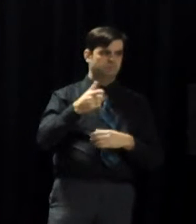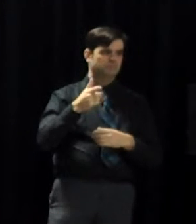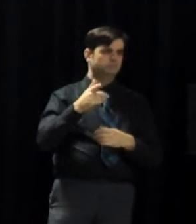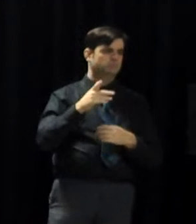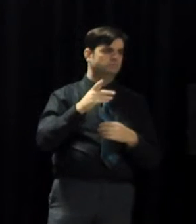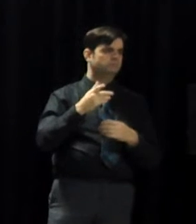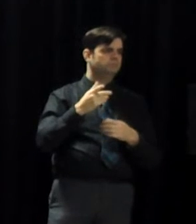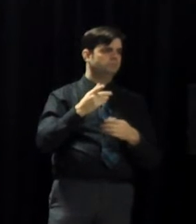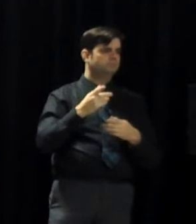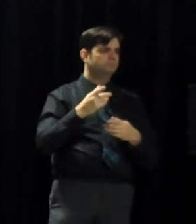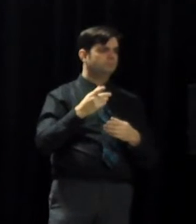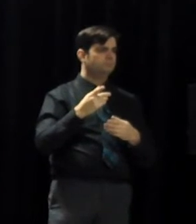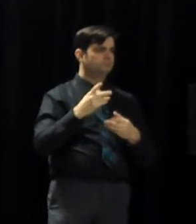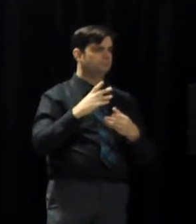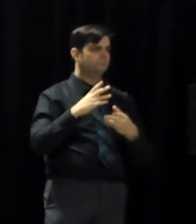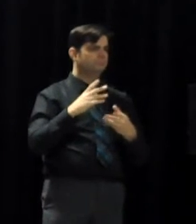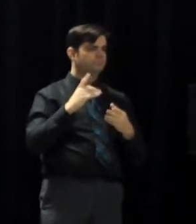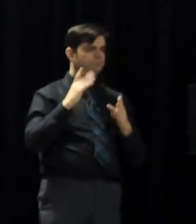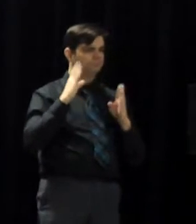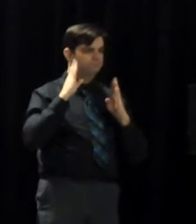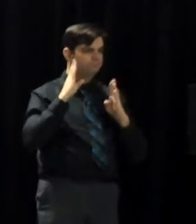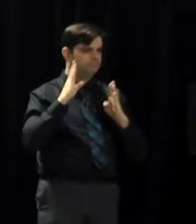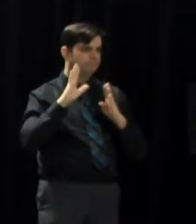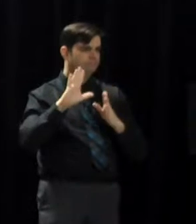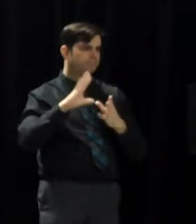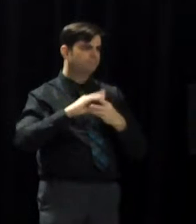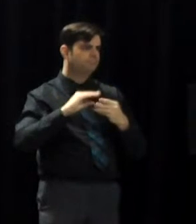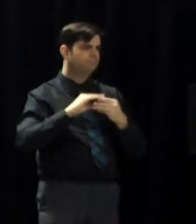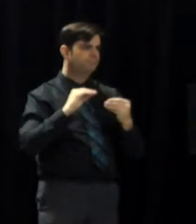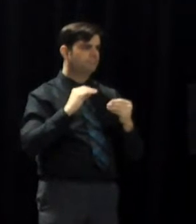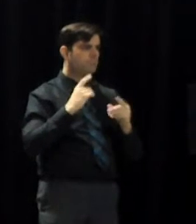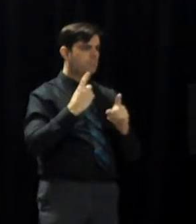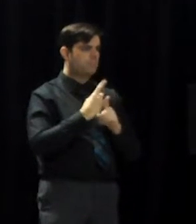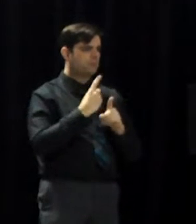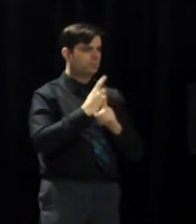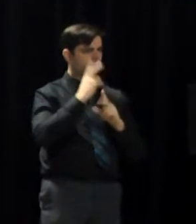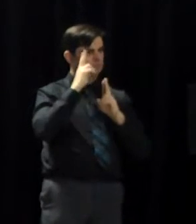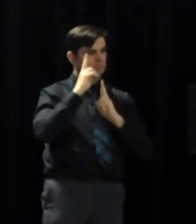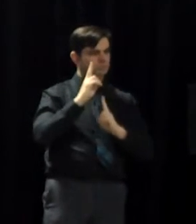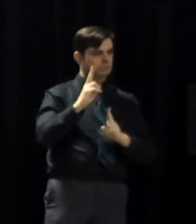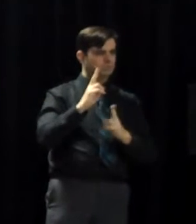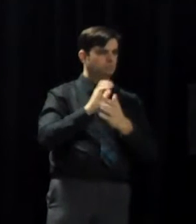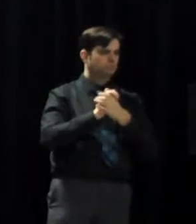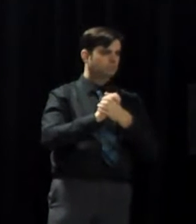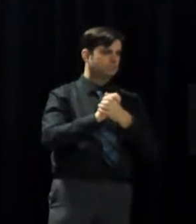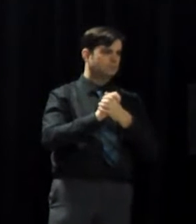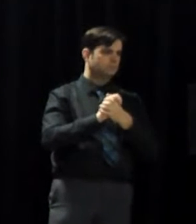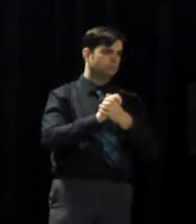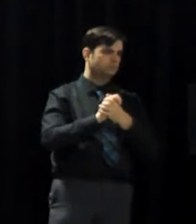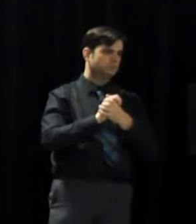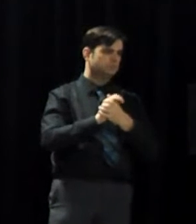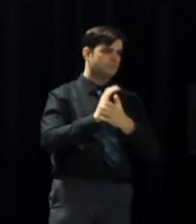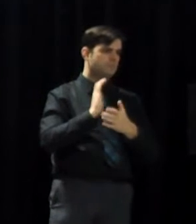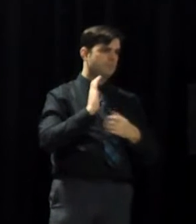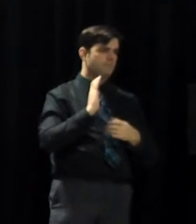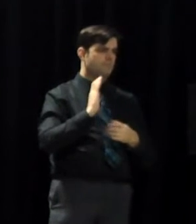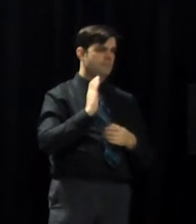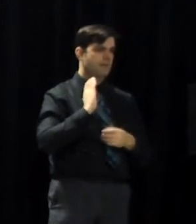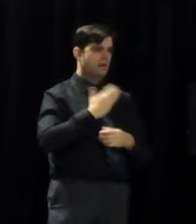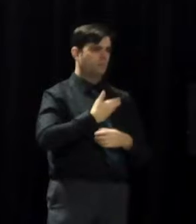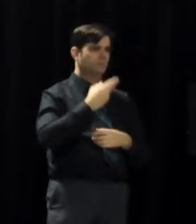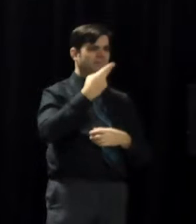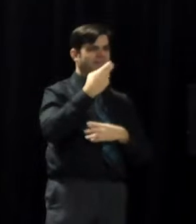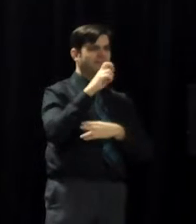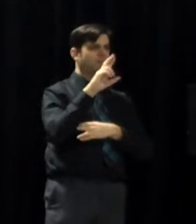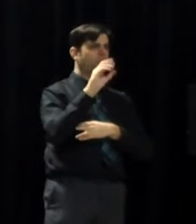recognition tonight. So certainly congratulations to all of our heroes there for all the work that they've done and will continue